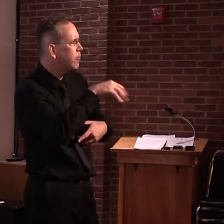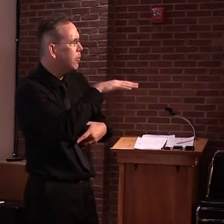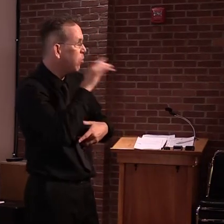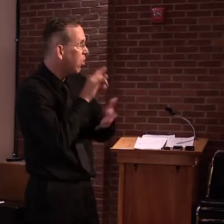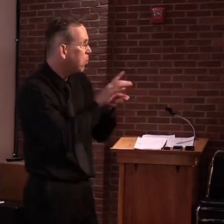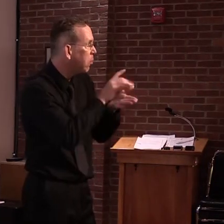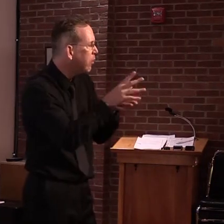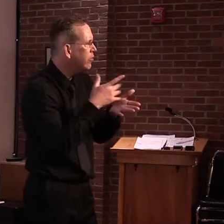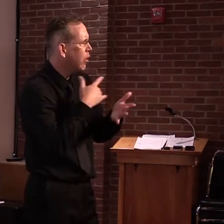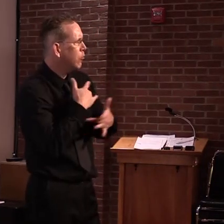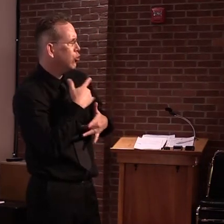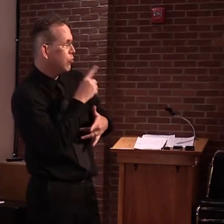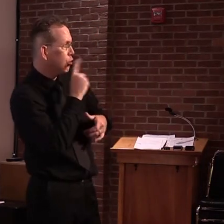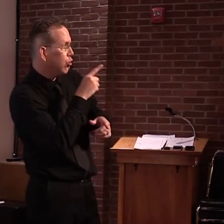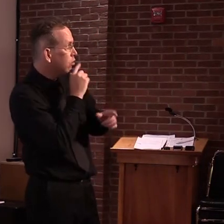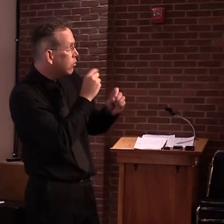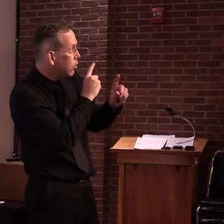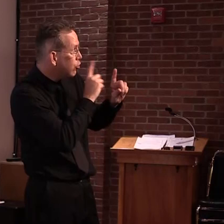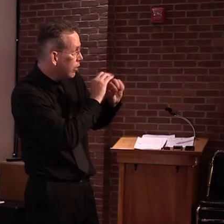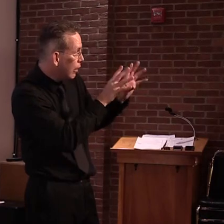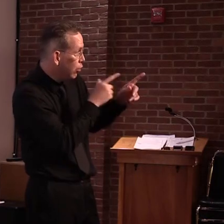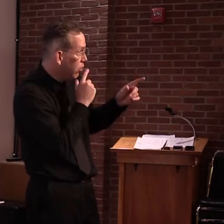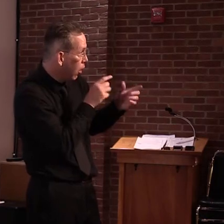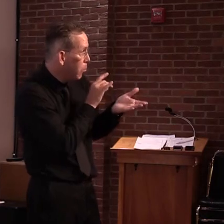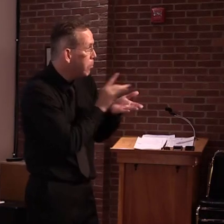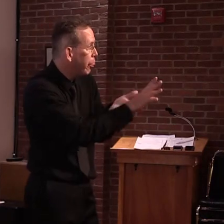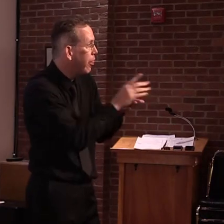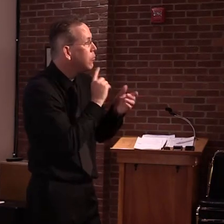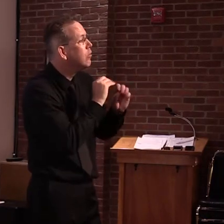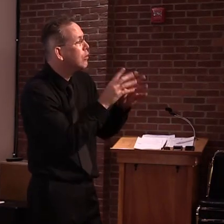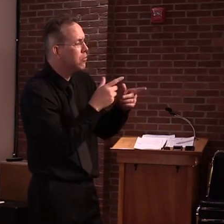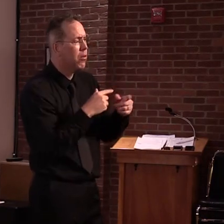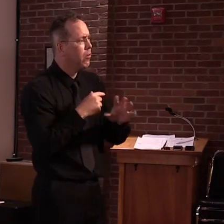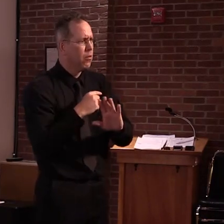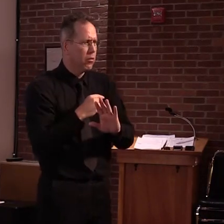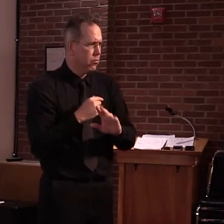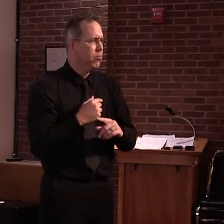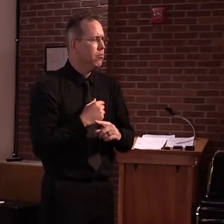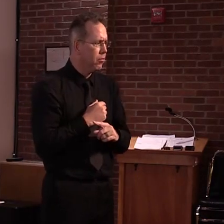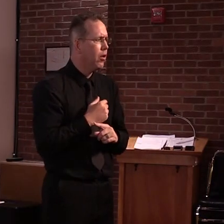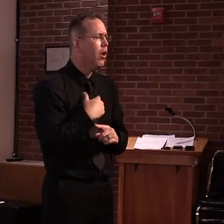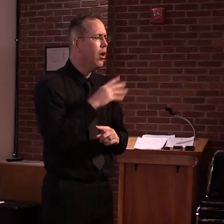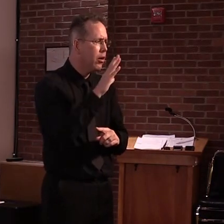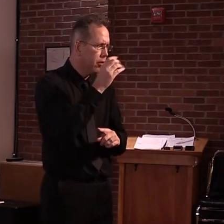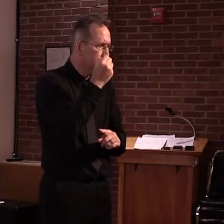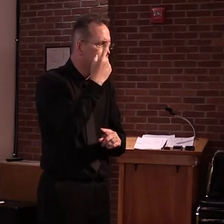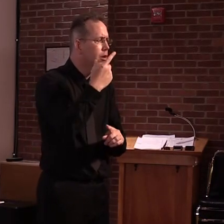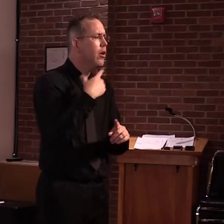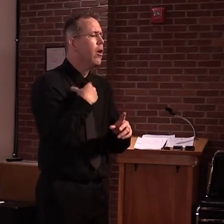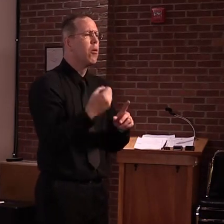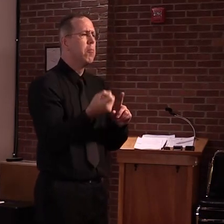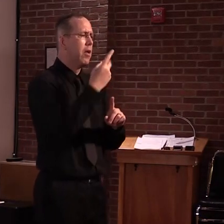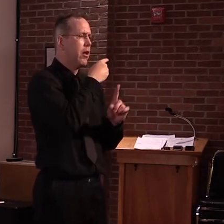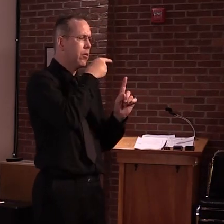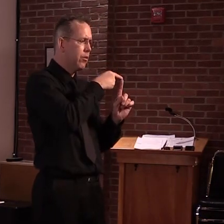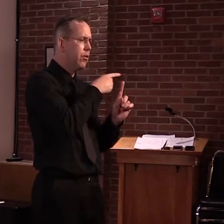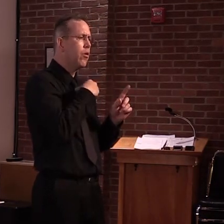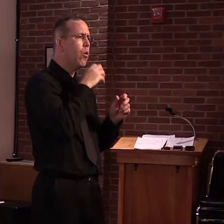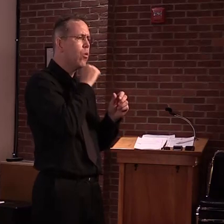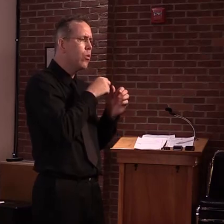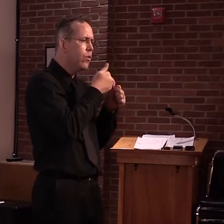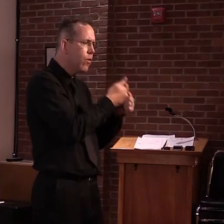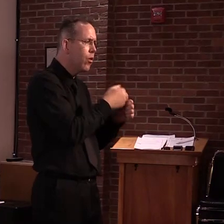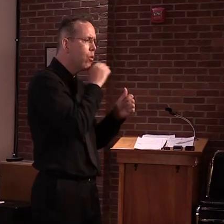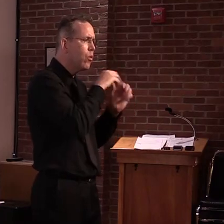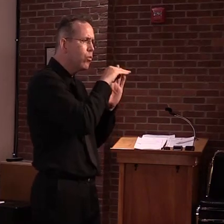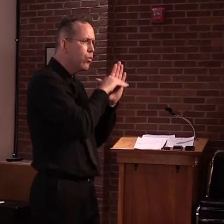had prior to COVID. But this is going to be a what I would call a soft transition as we're moving